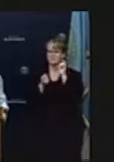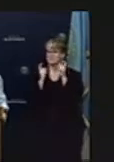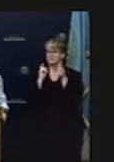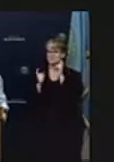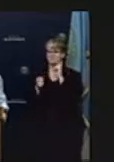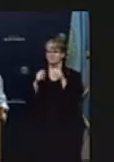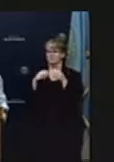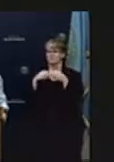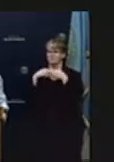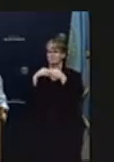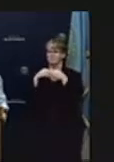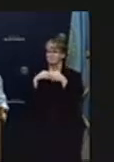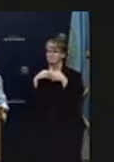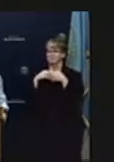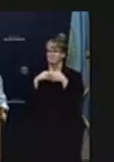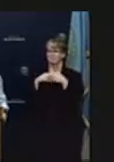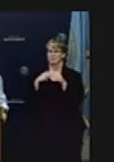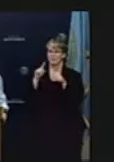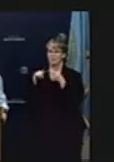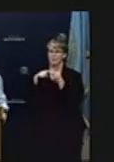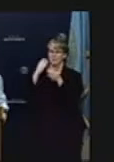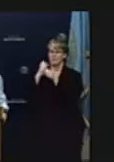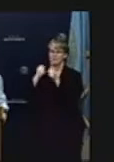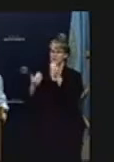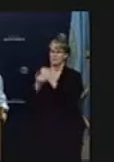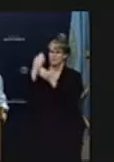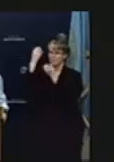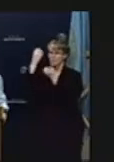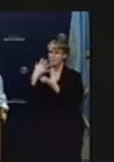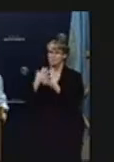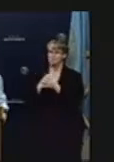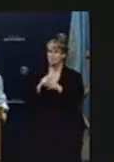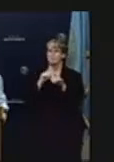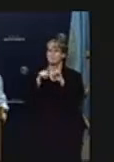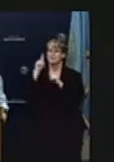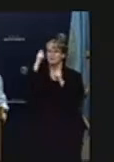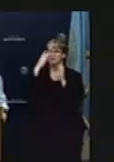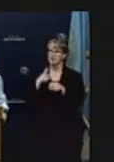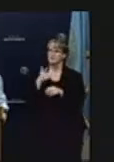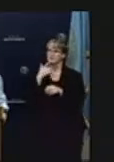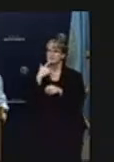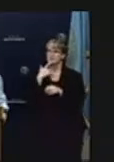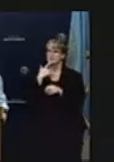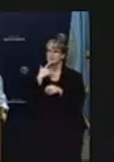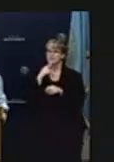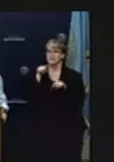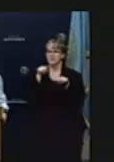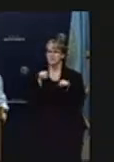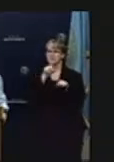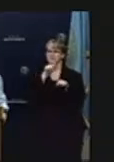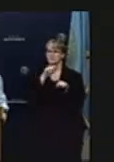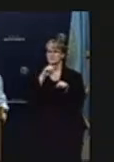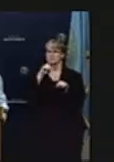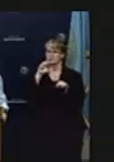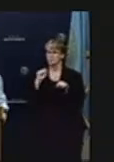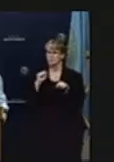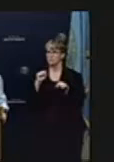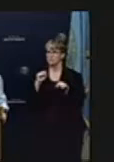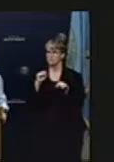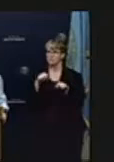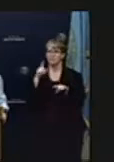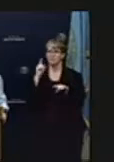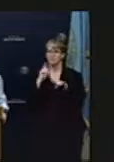information is received. And as the governor said, it's important to continue to point out that these tools are not capable of